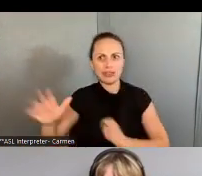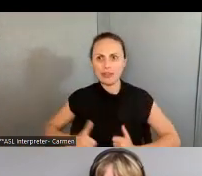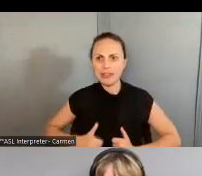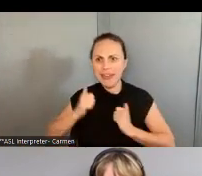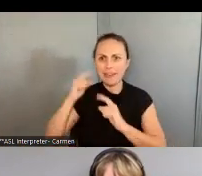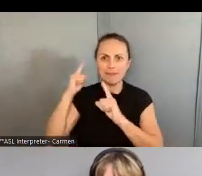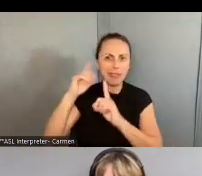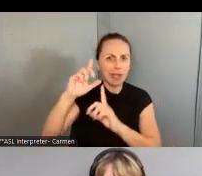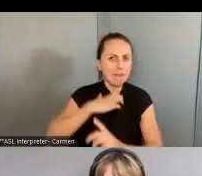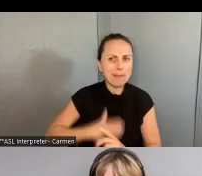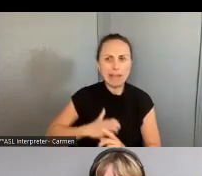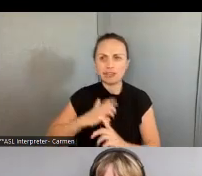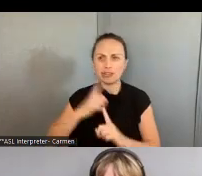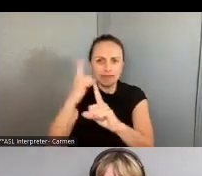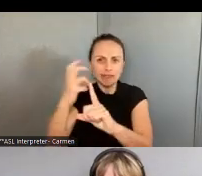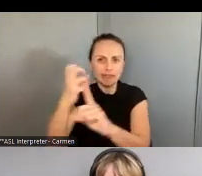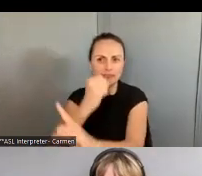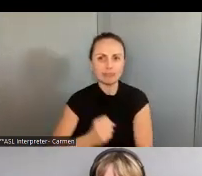passions.